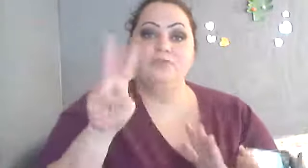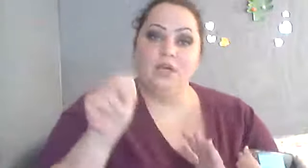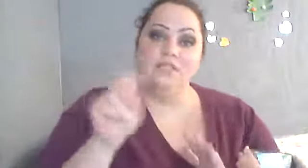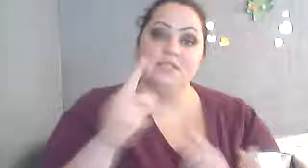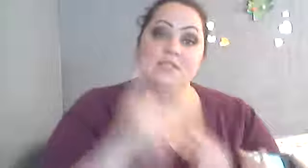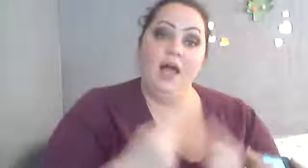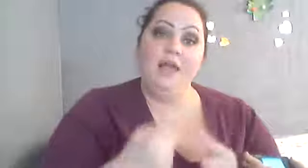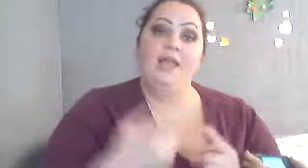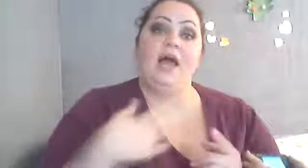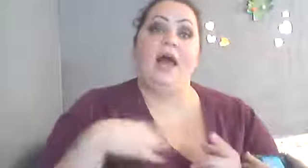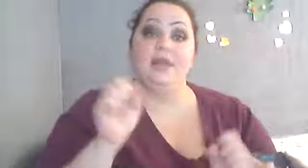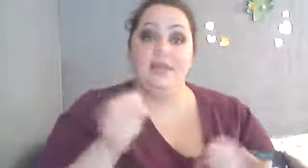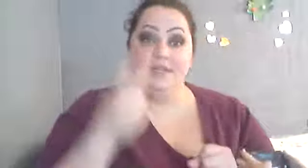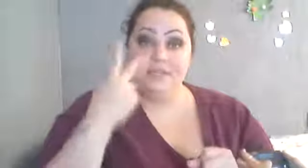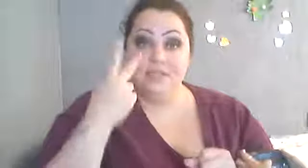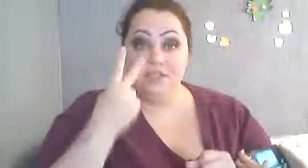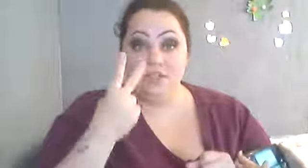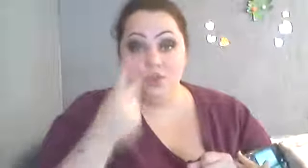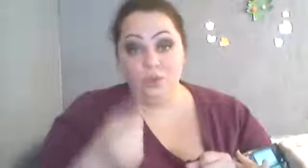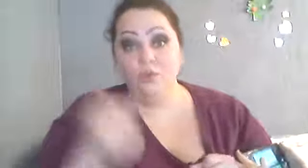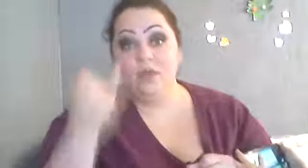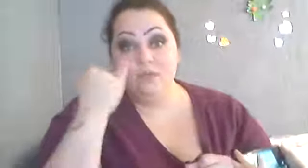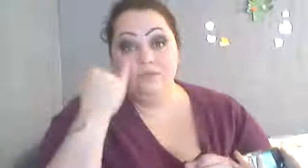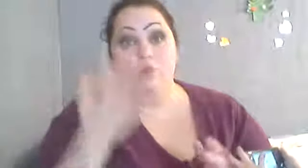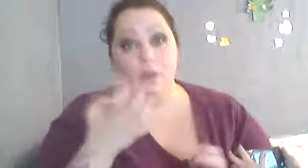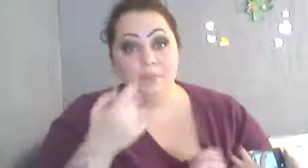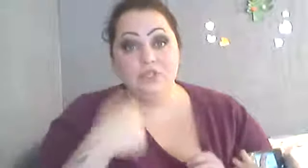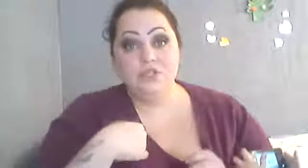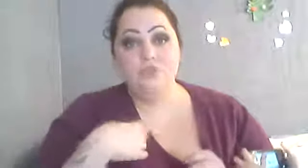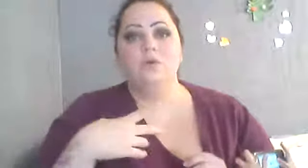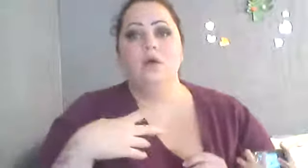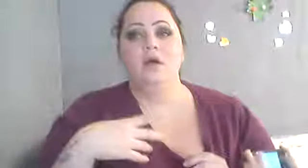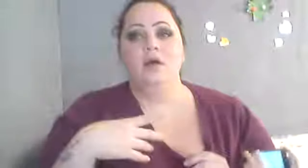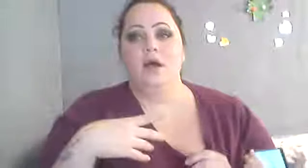Dawn's sign. I can see you if you want me to